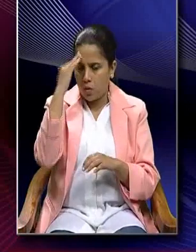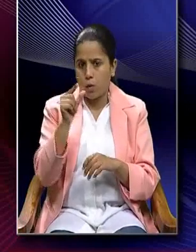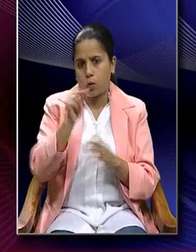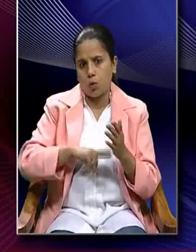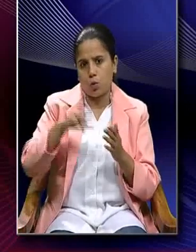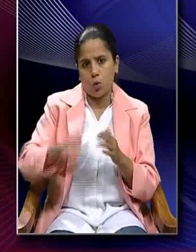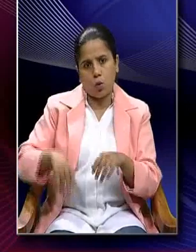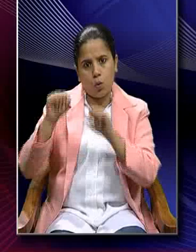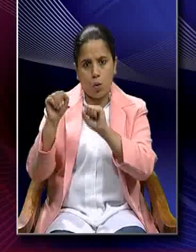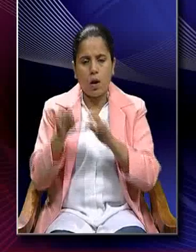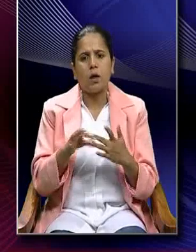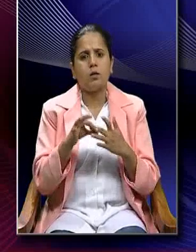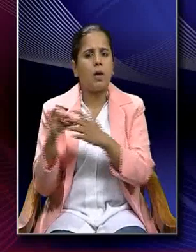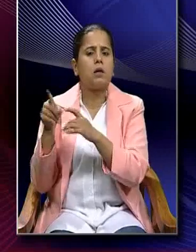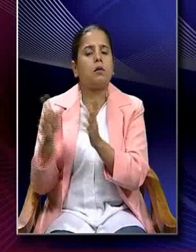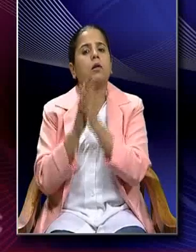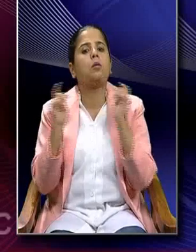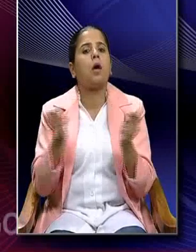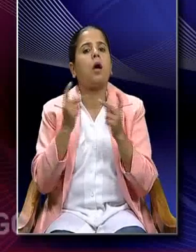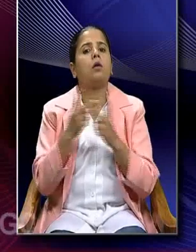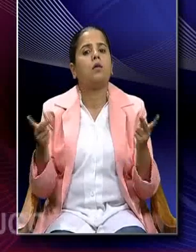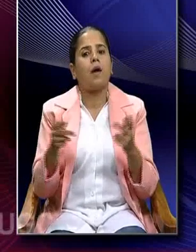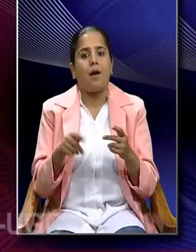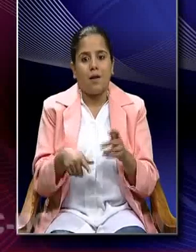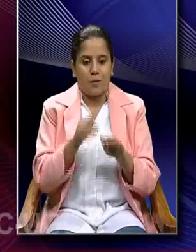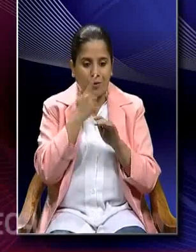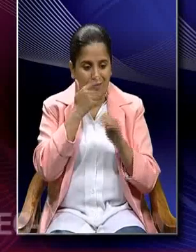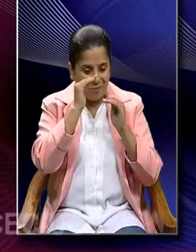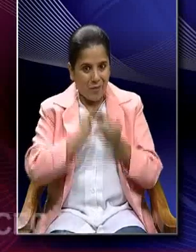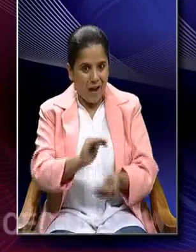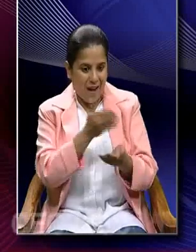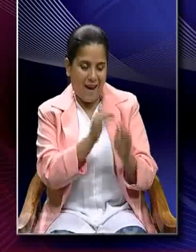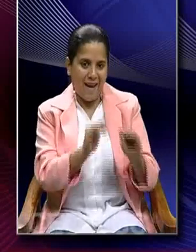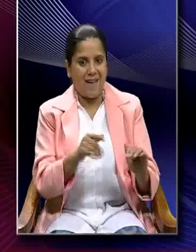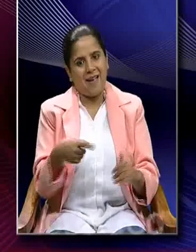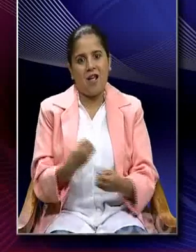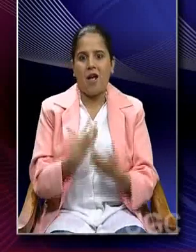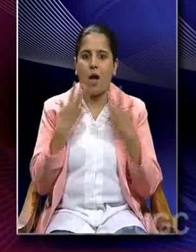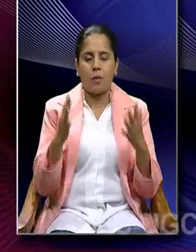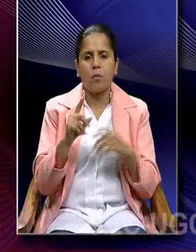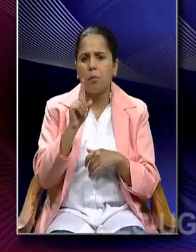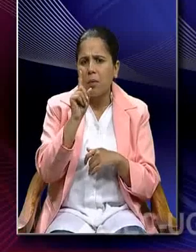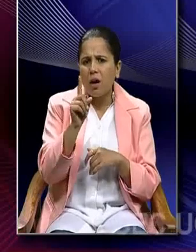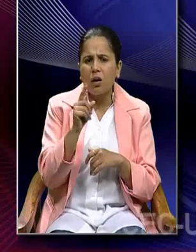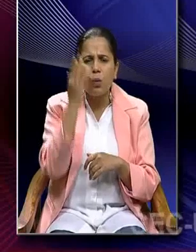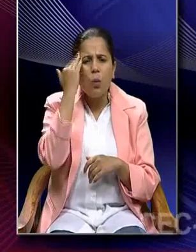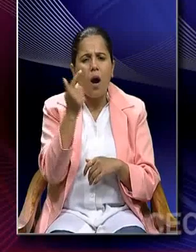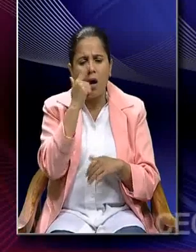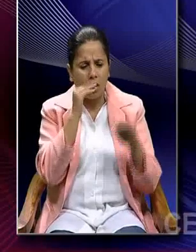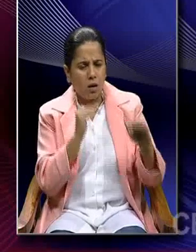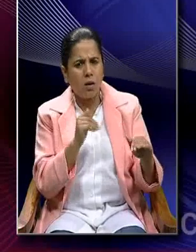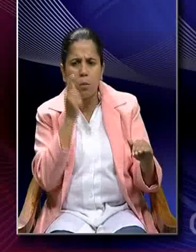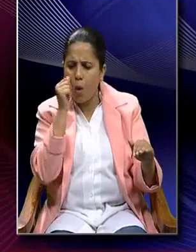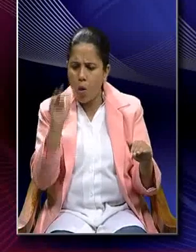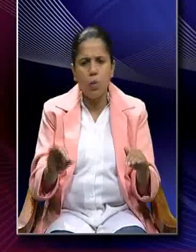had specially celebrated the girl child, but the question that arises is why girl child? Why not